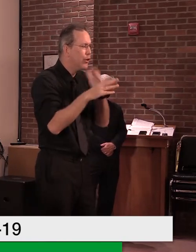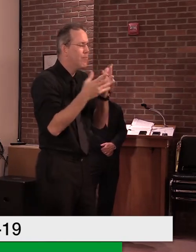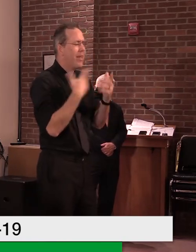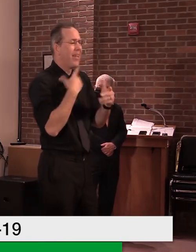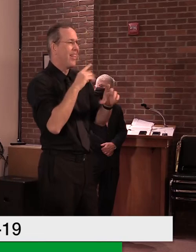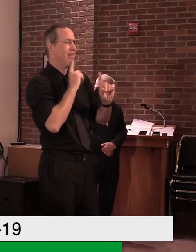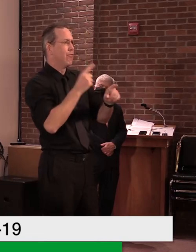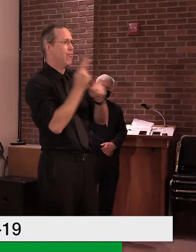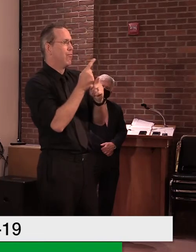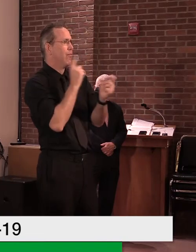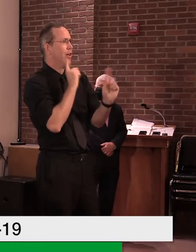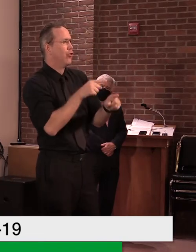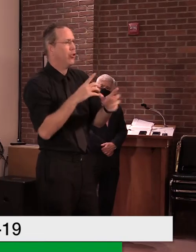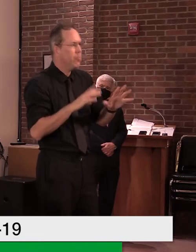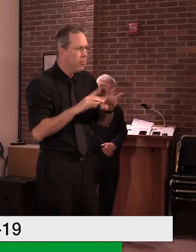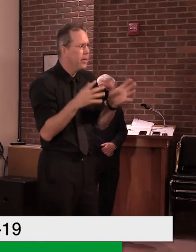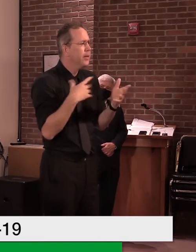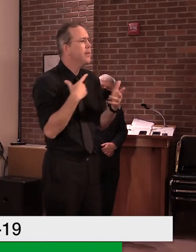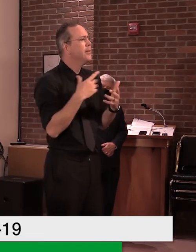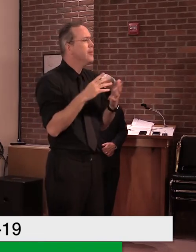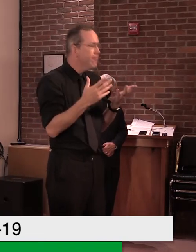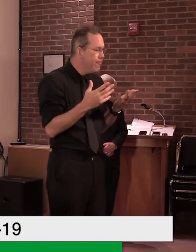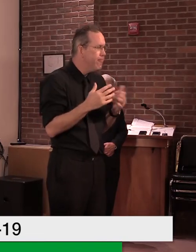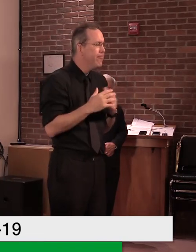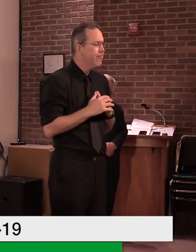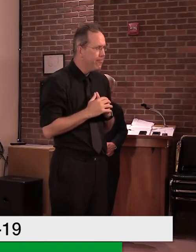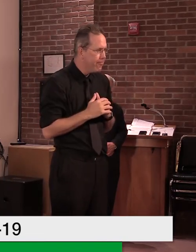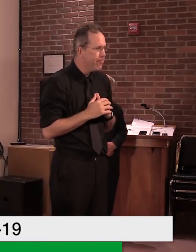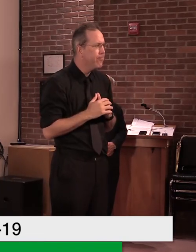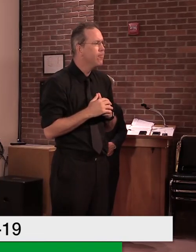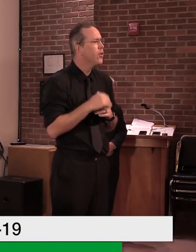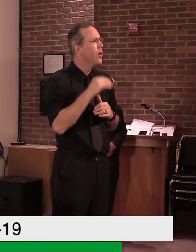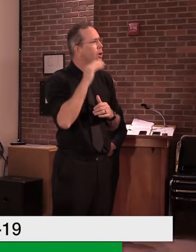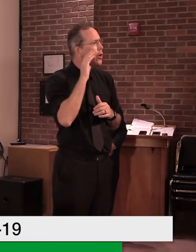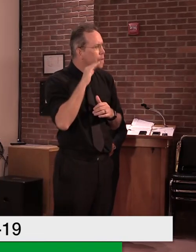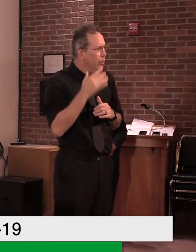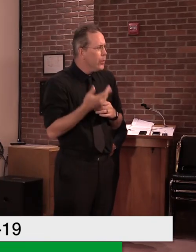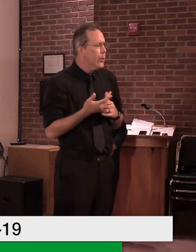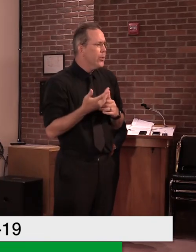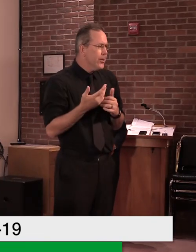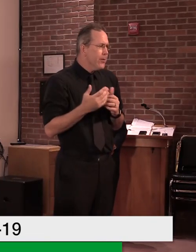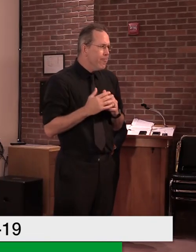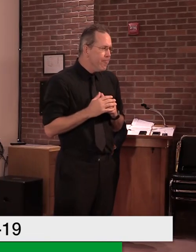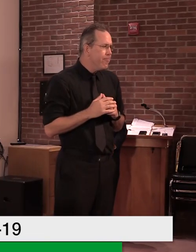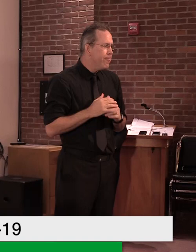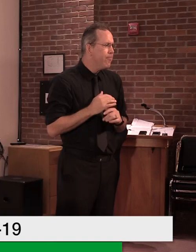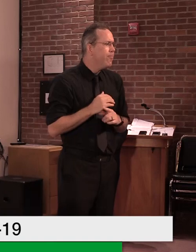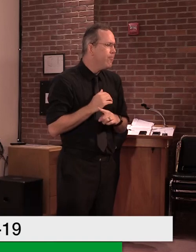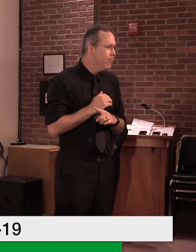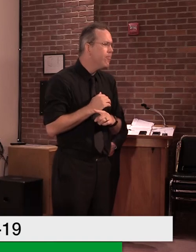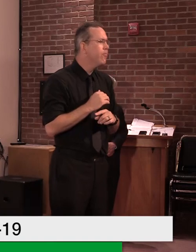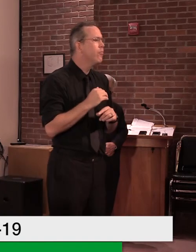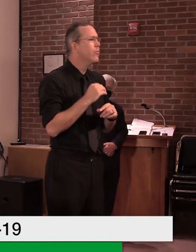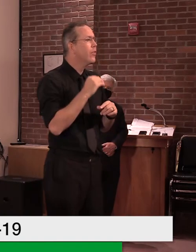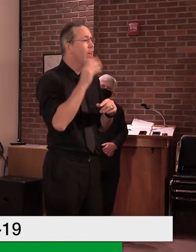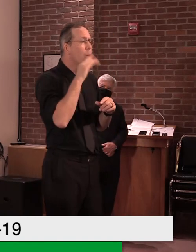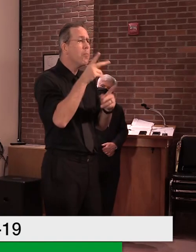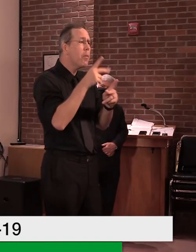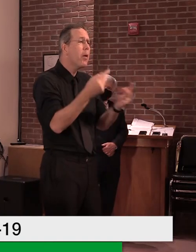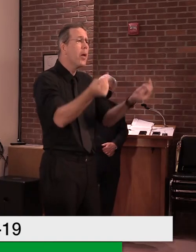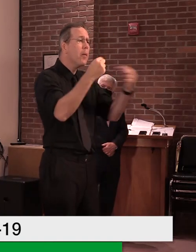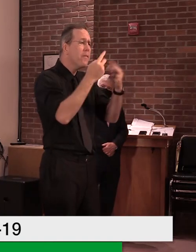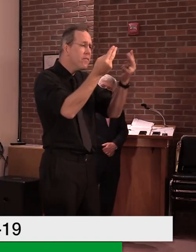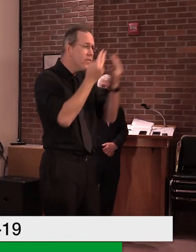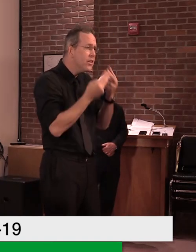controversy, even in places where, I'm sure you've been through the city of Burlington, who has had a